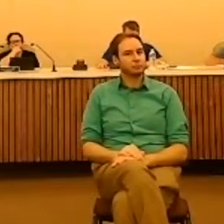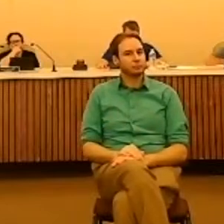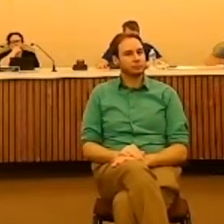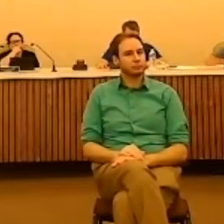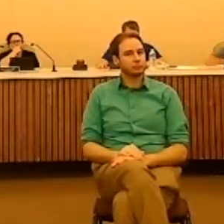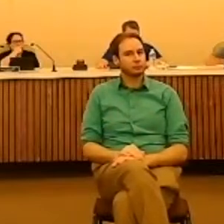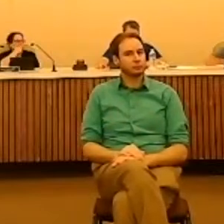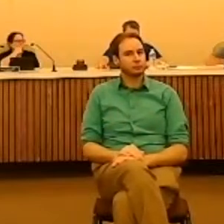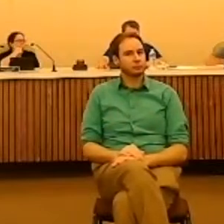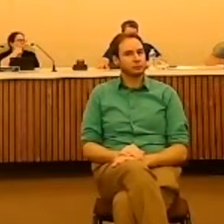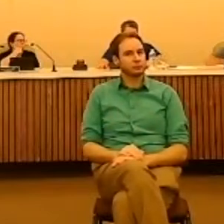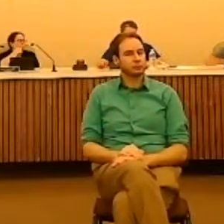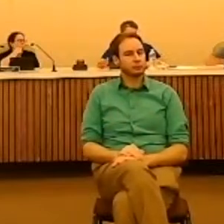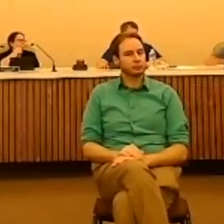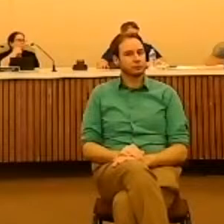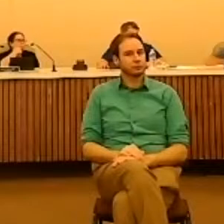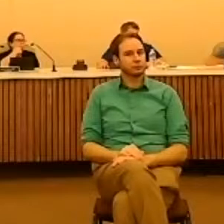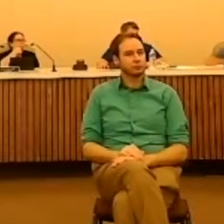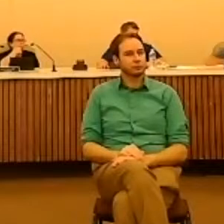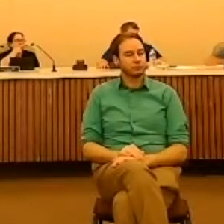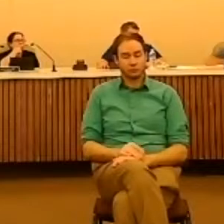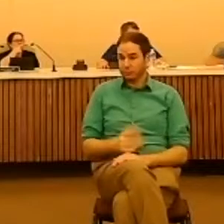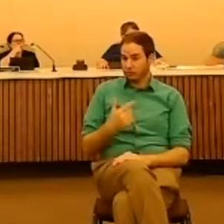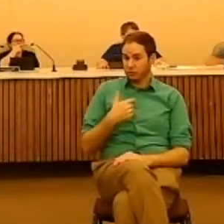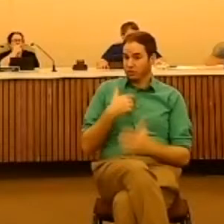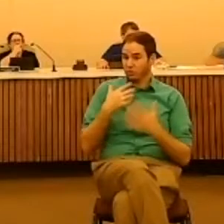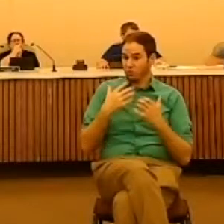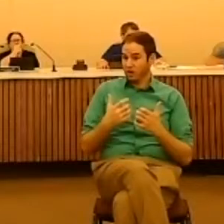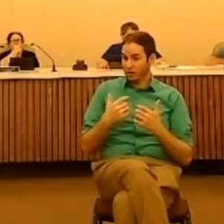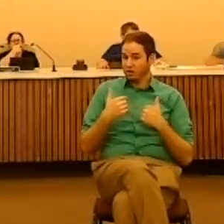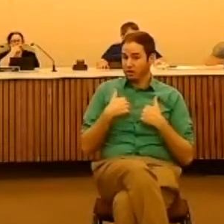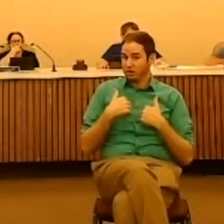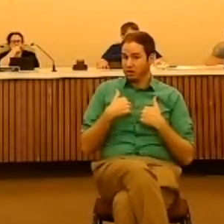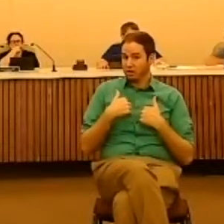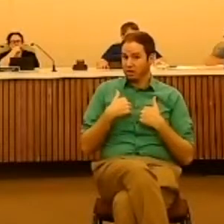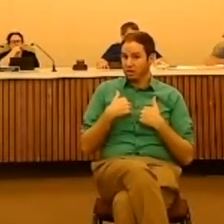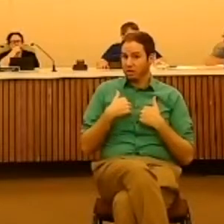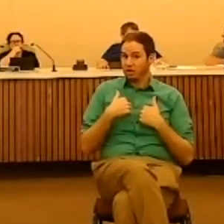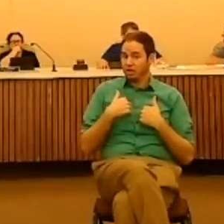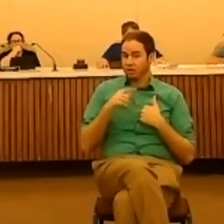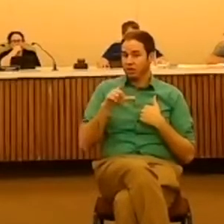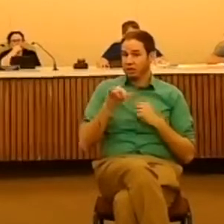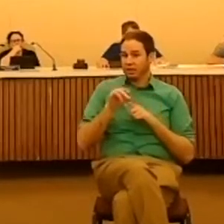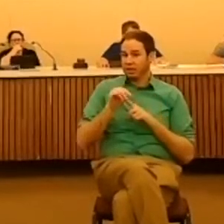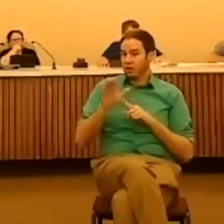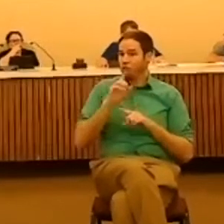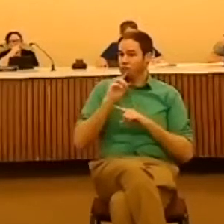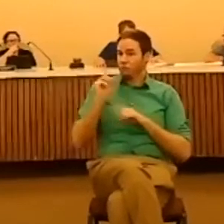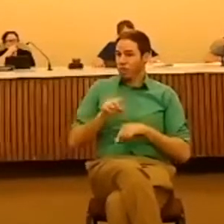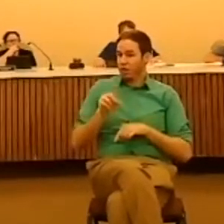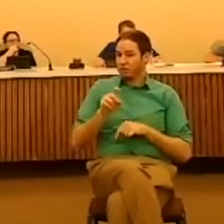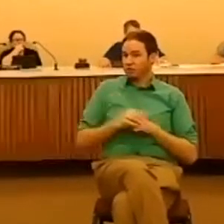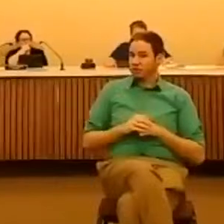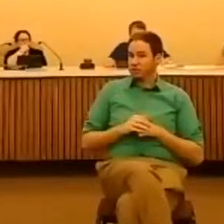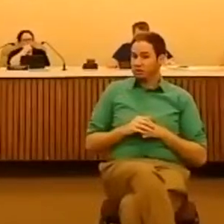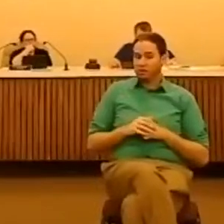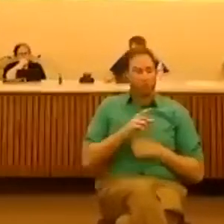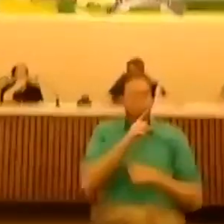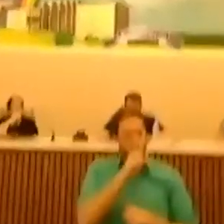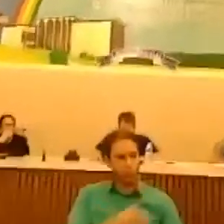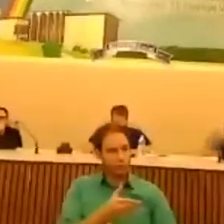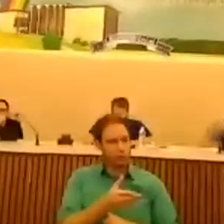Okay. Do you want to hear Linda's response?